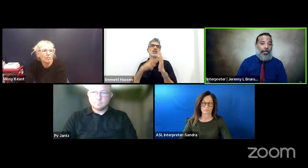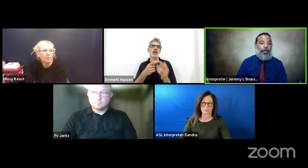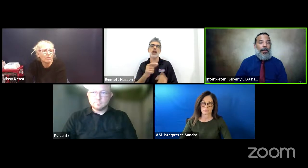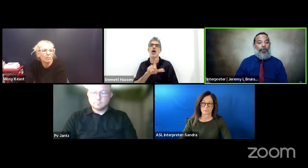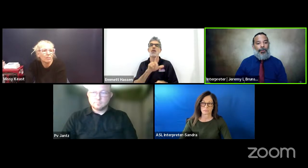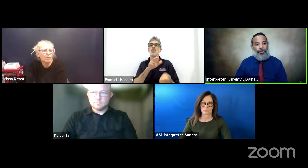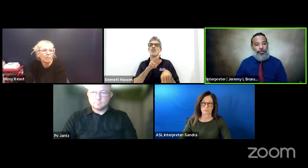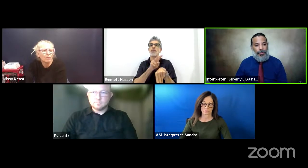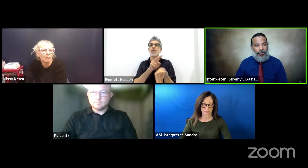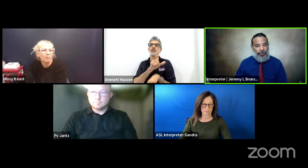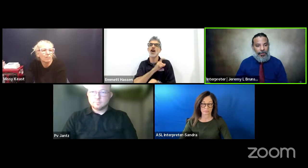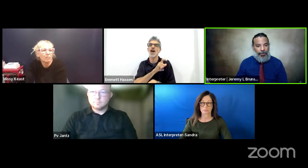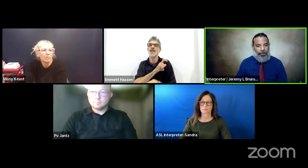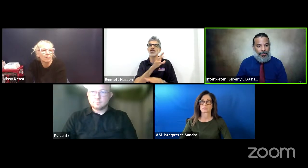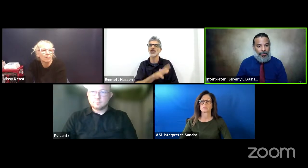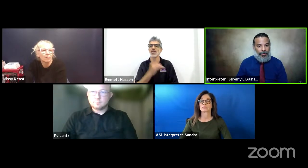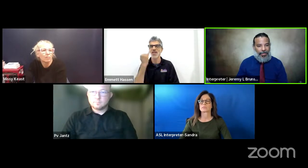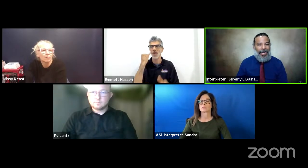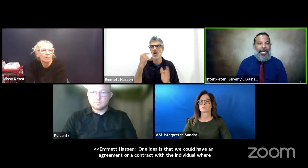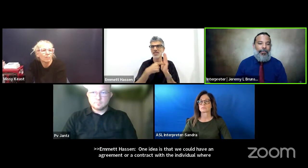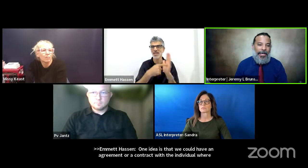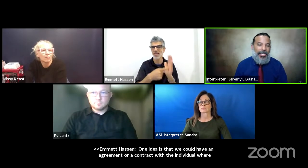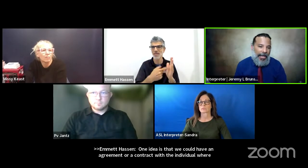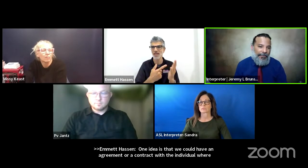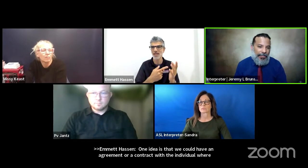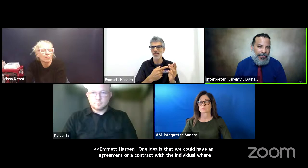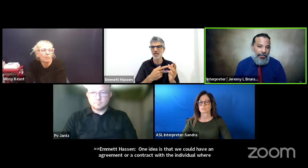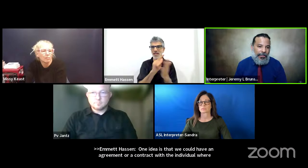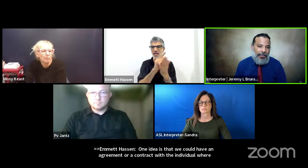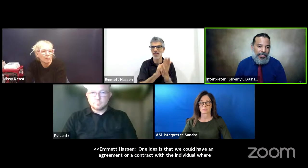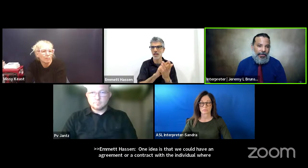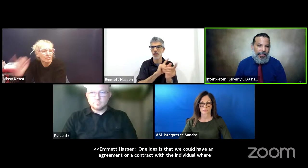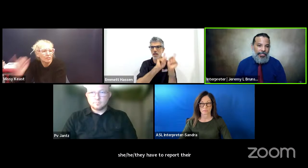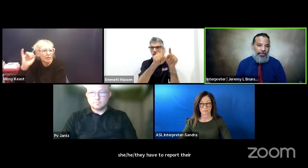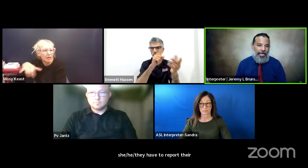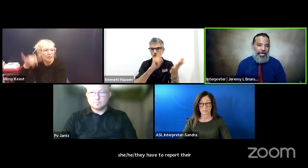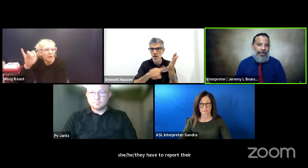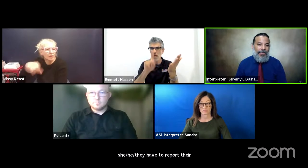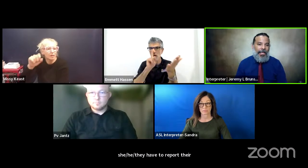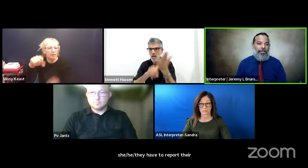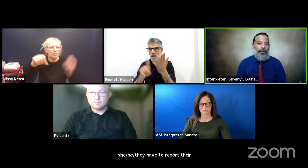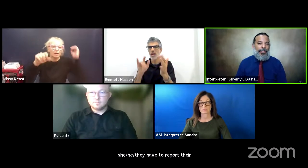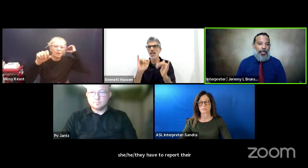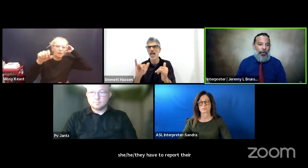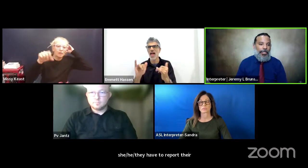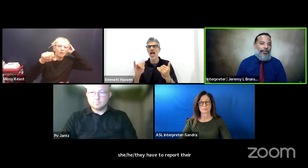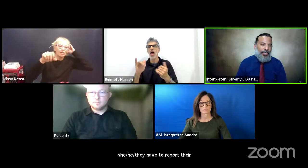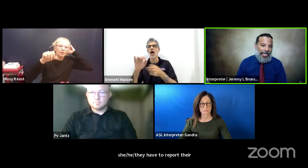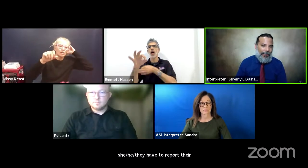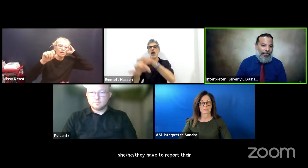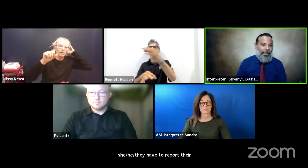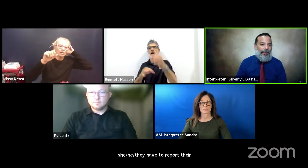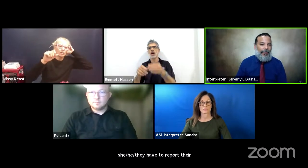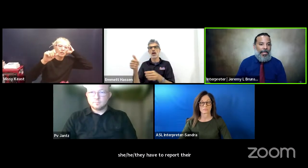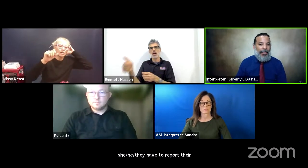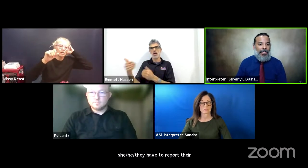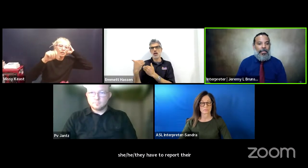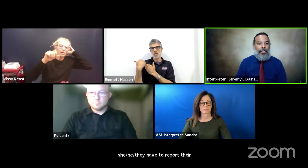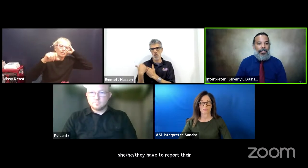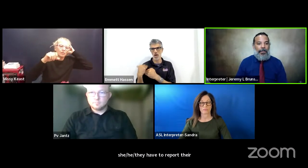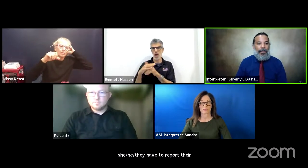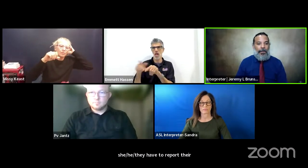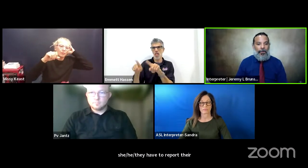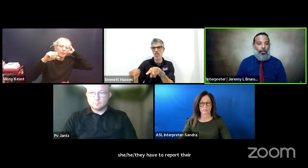and the person who's observing them could too. Kind of like a probation officer situation, right? So when you go in, you have to check in with them,